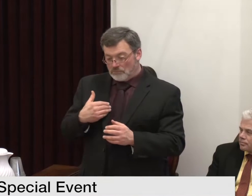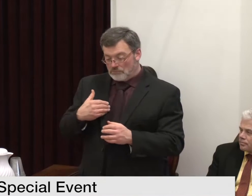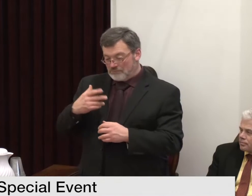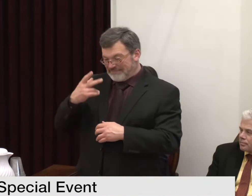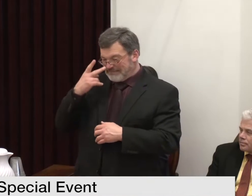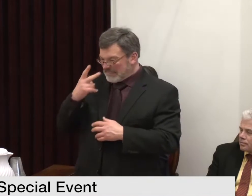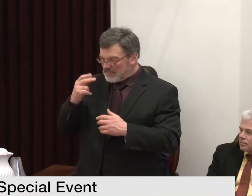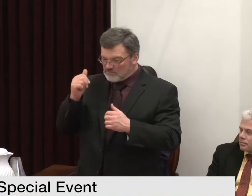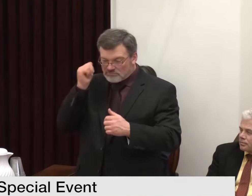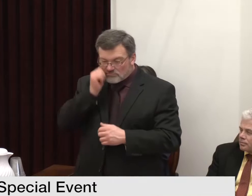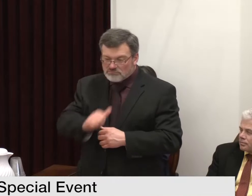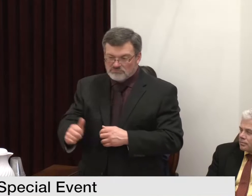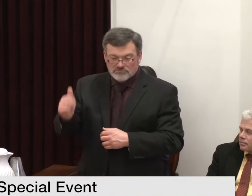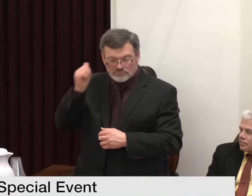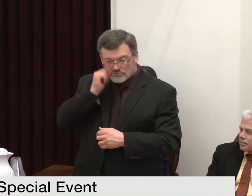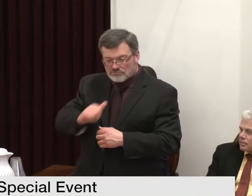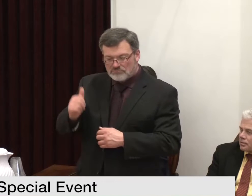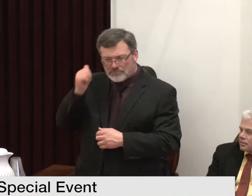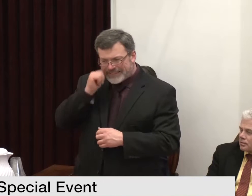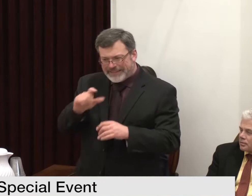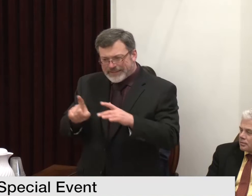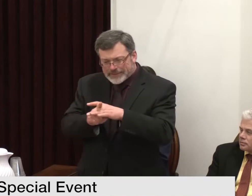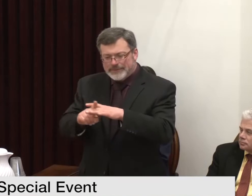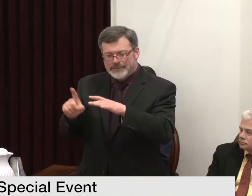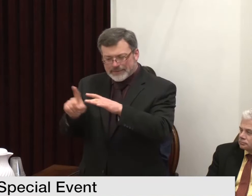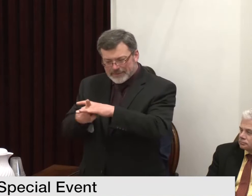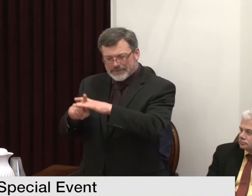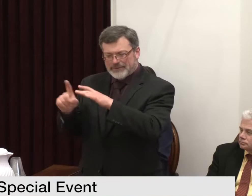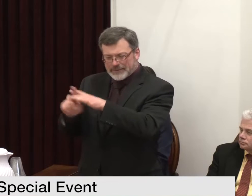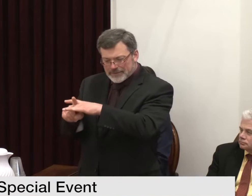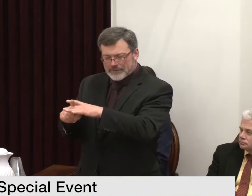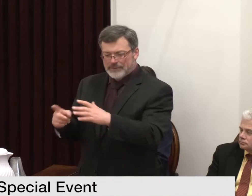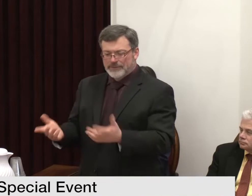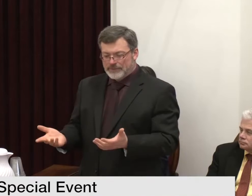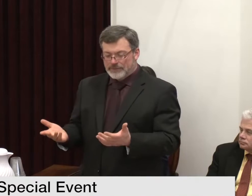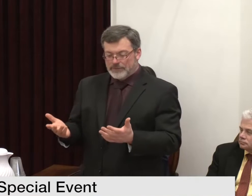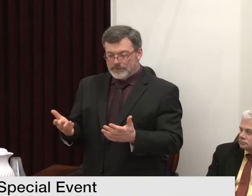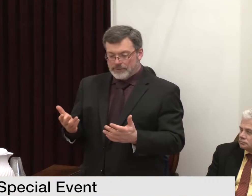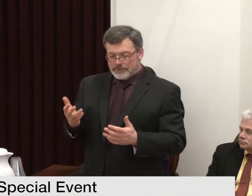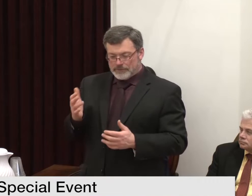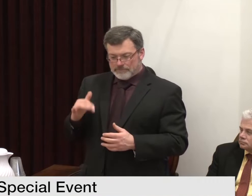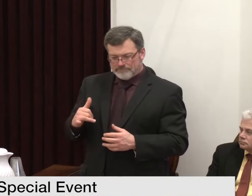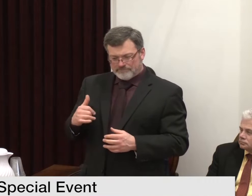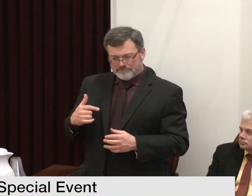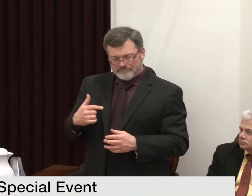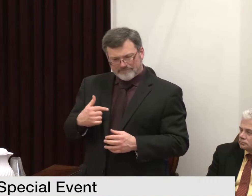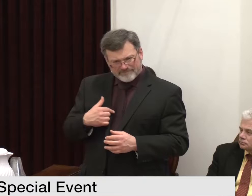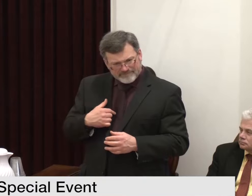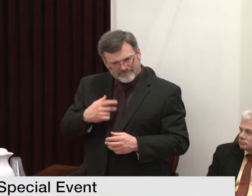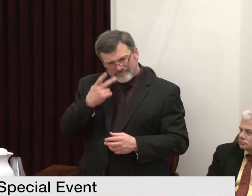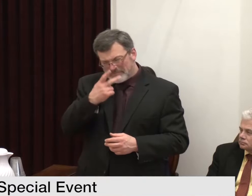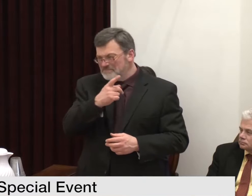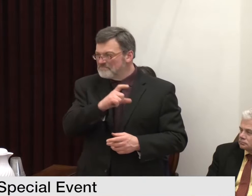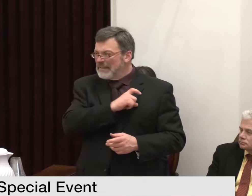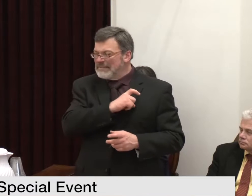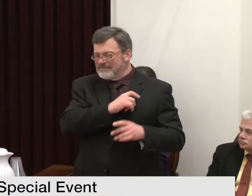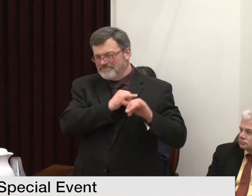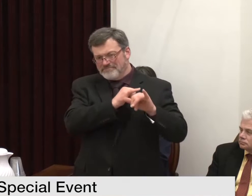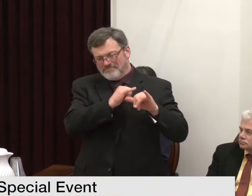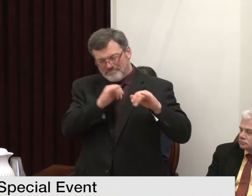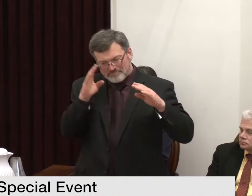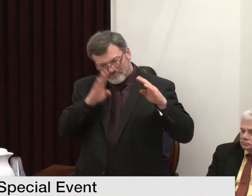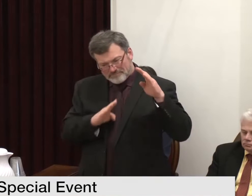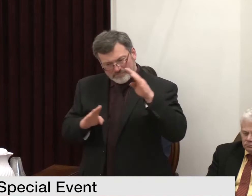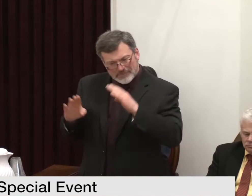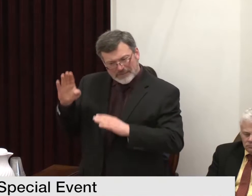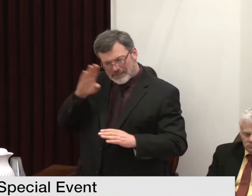overdose, but also shares the concerns of law enforcement that our policies and lack of accountability leave